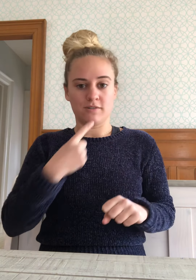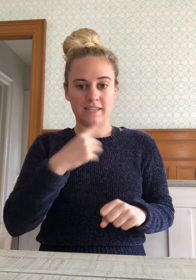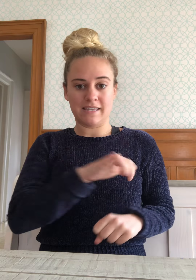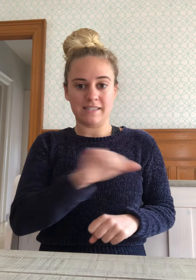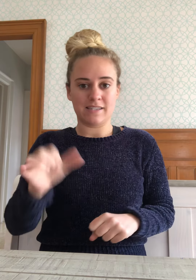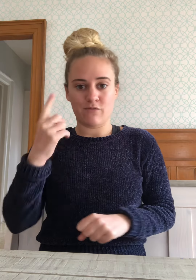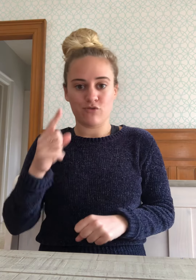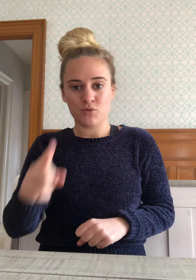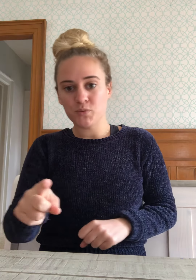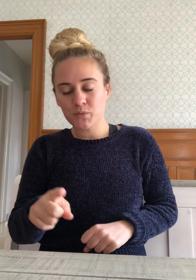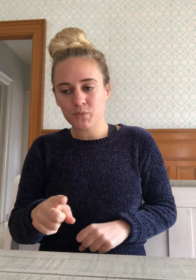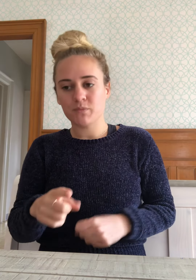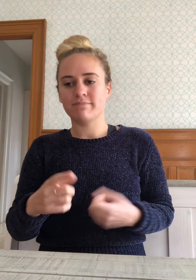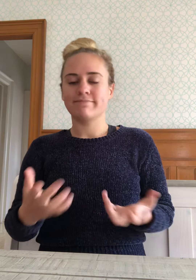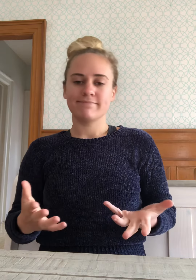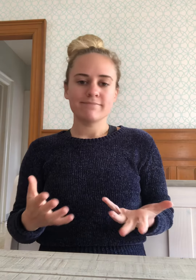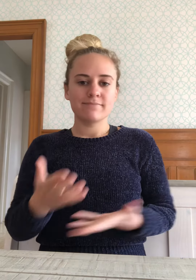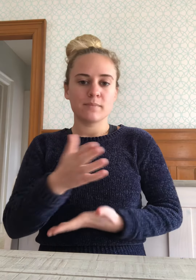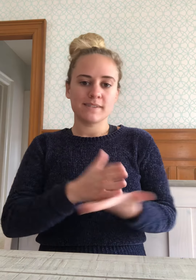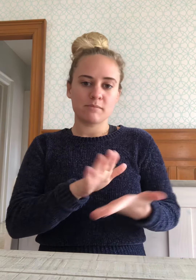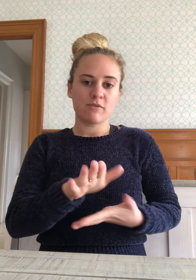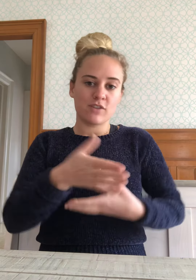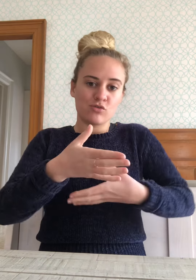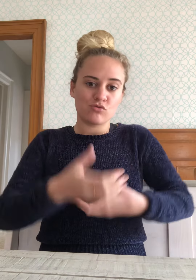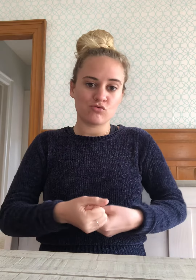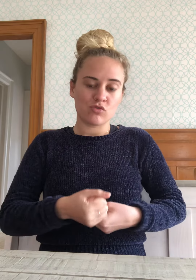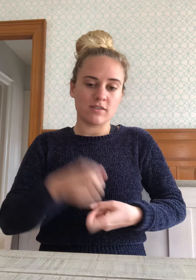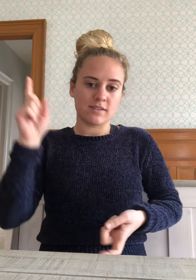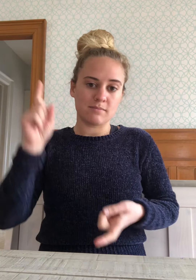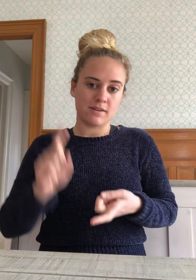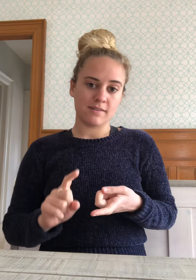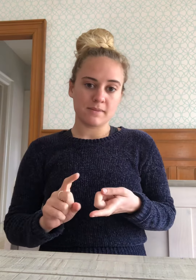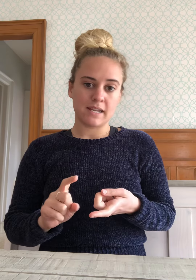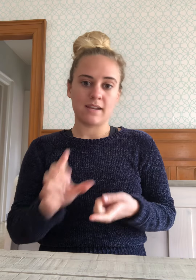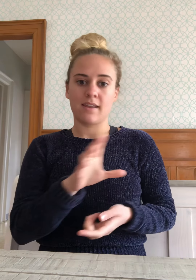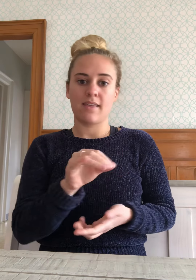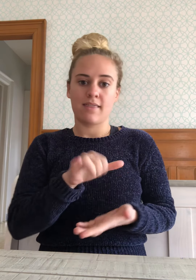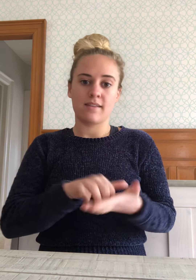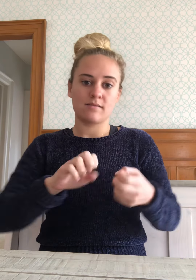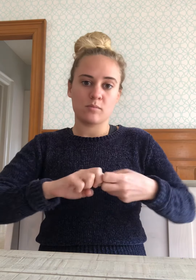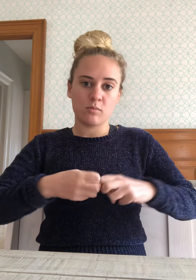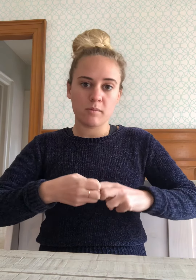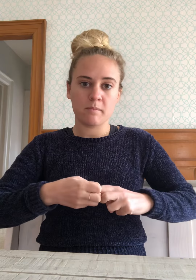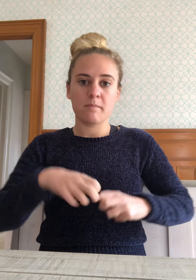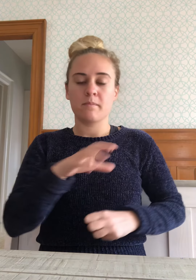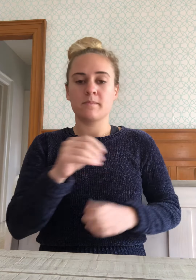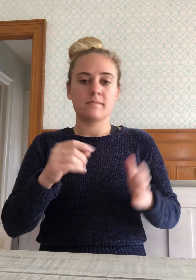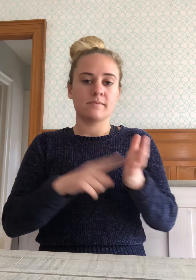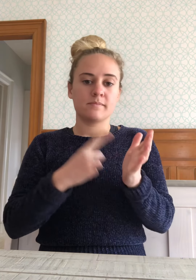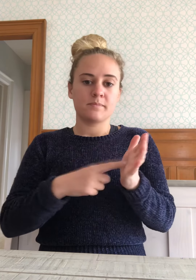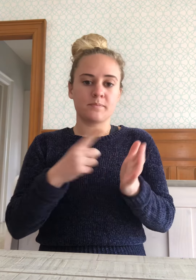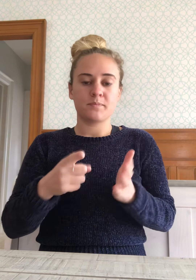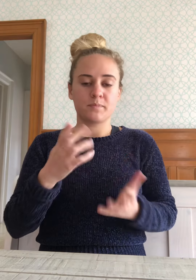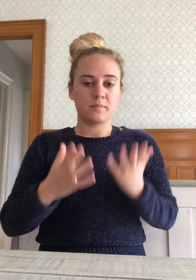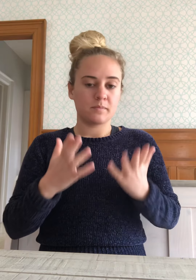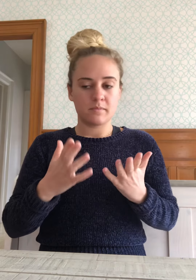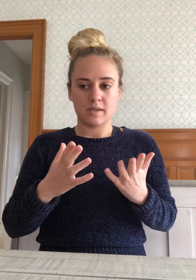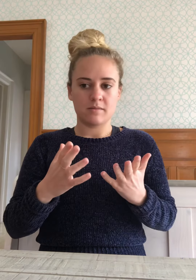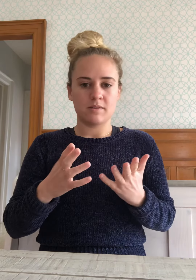that they have some of their trust has been eliminated, and that's a problem. And sometimes you may just find the body language, the